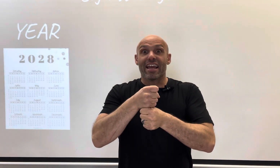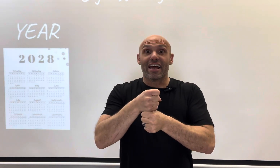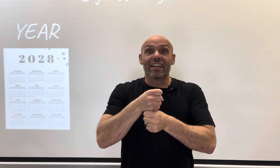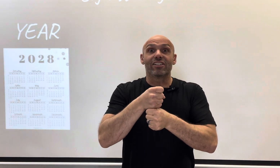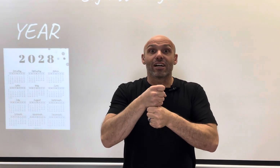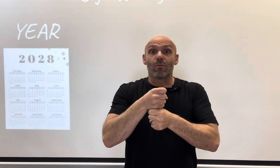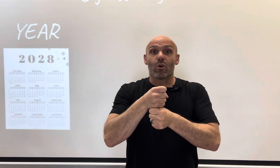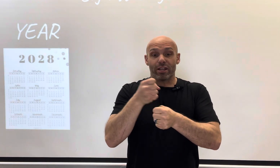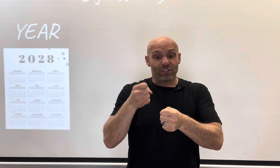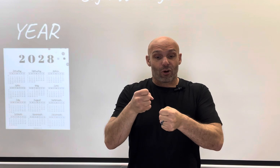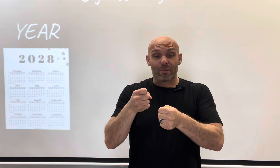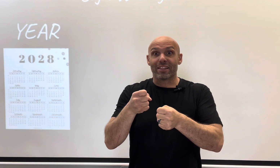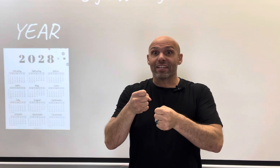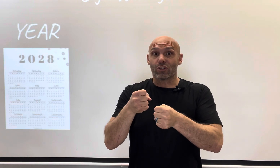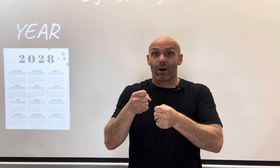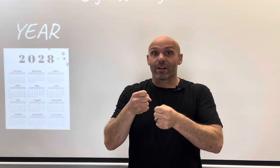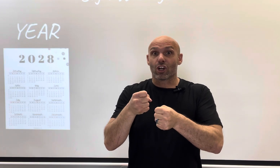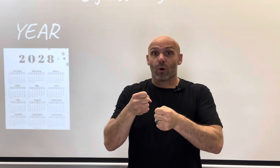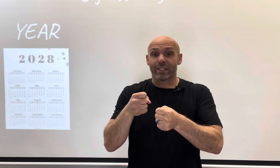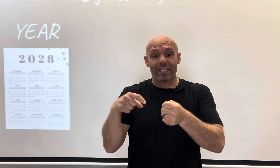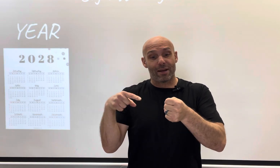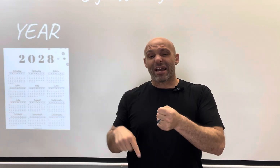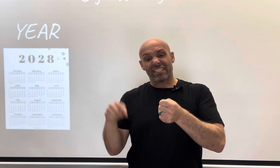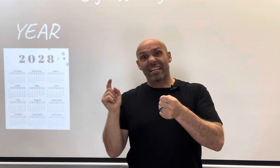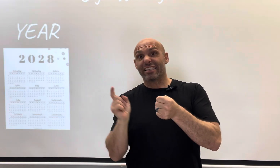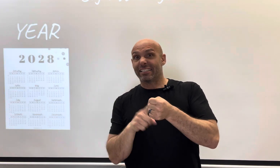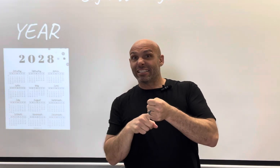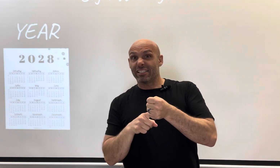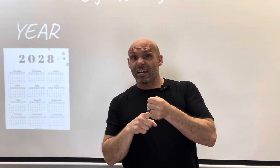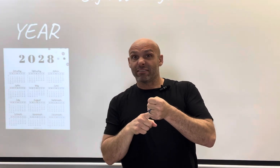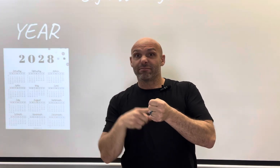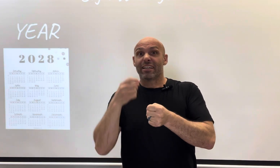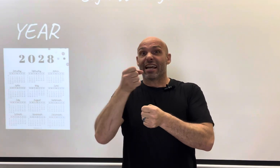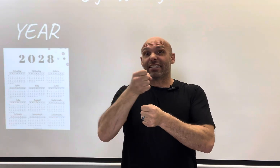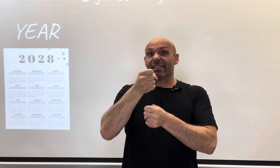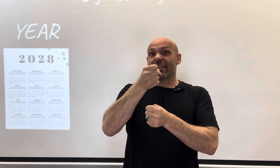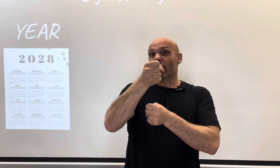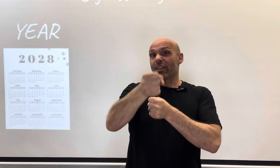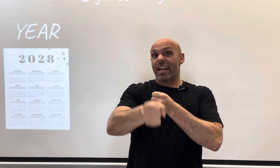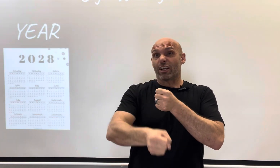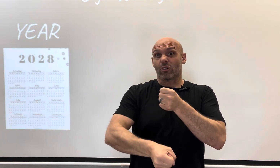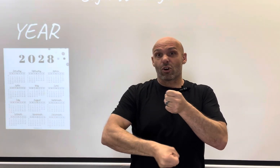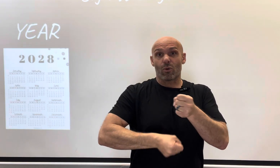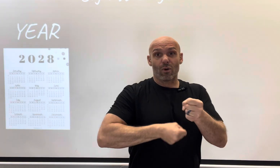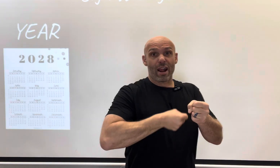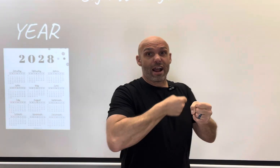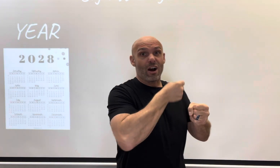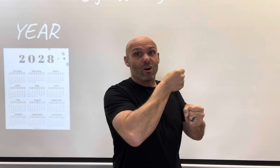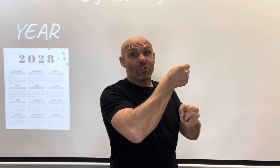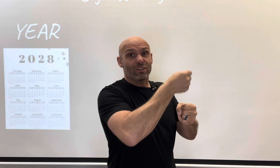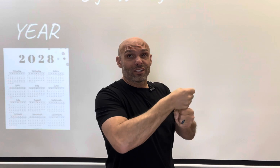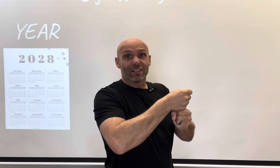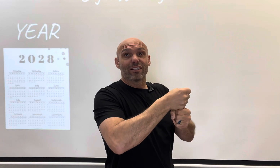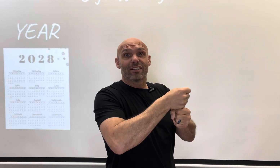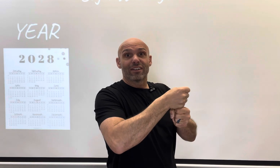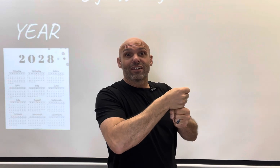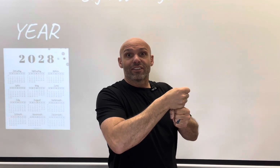And someone told me this, so I'm going to go with it. Imagine that this is the sun and this is the earth, and it goes around the